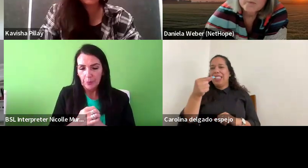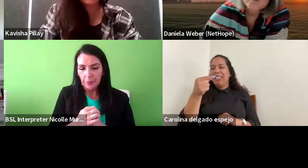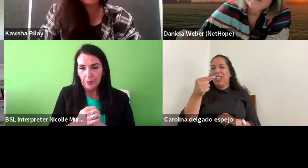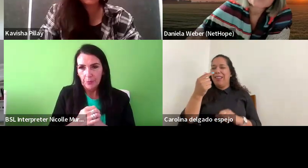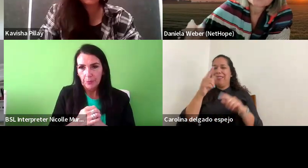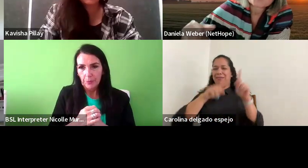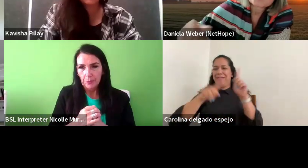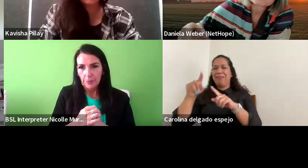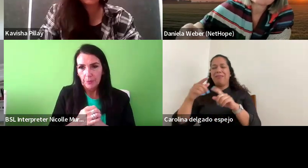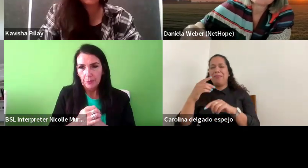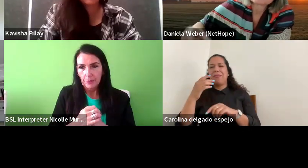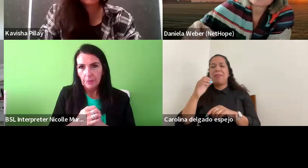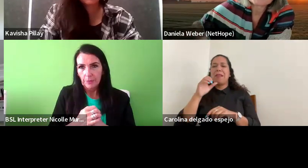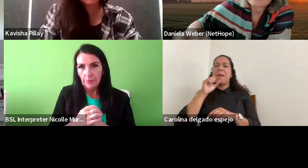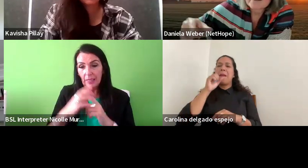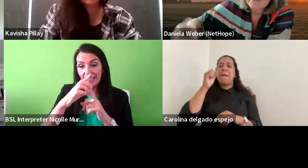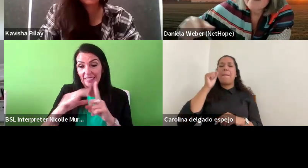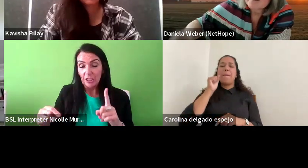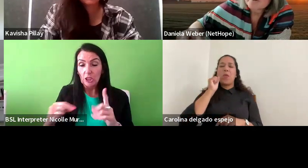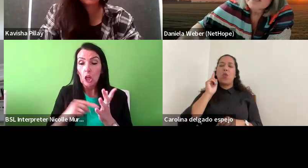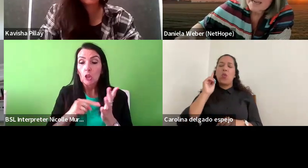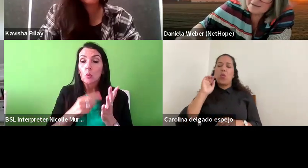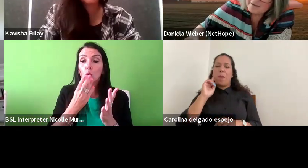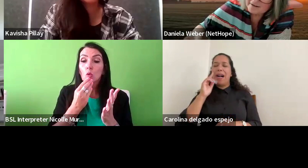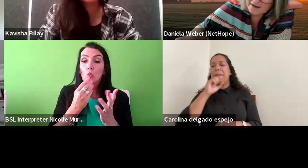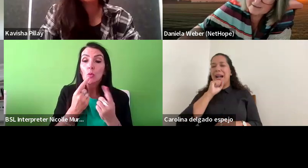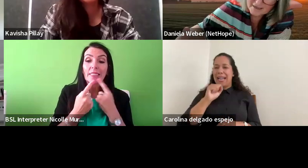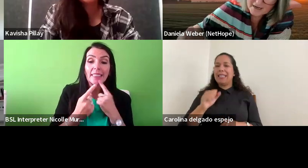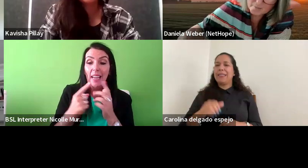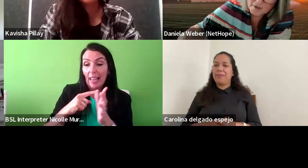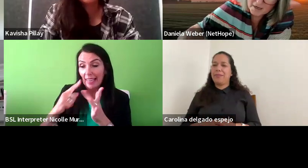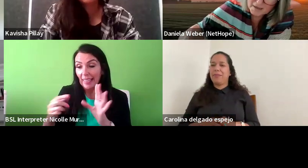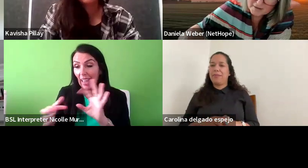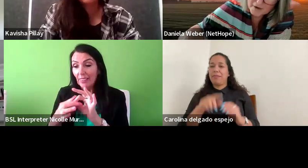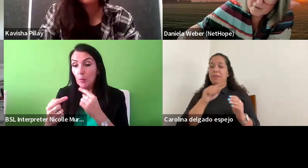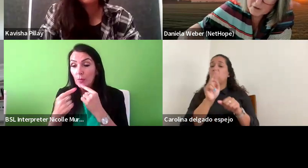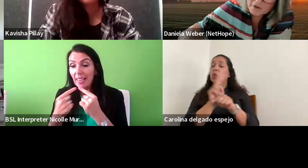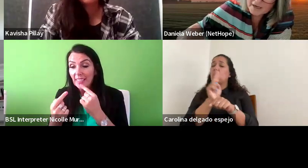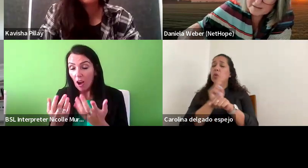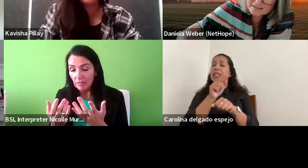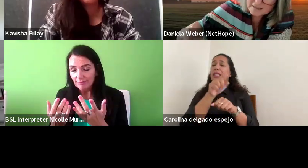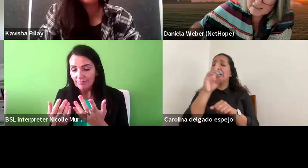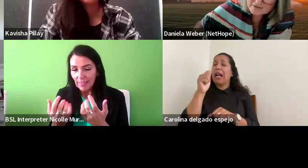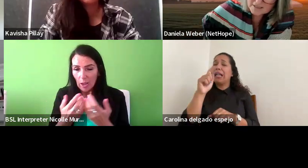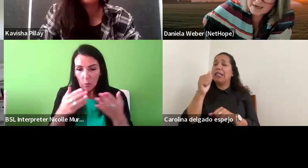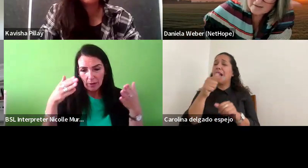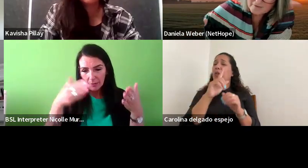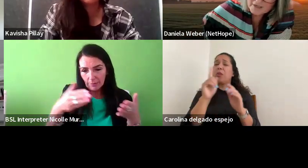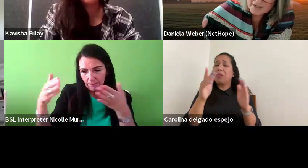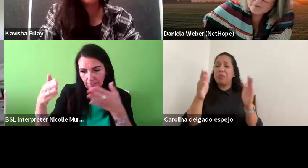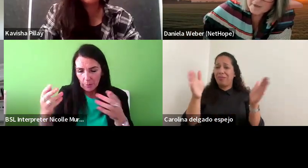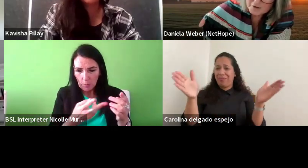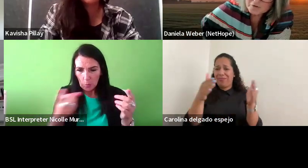Well, digital tools use data, AI uses data, and the way we're looking at this is to